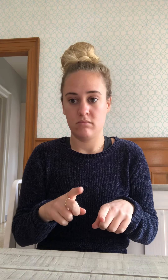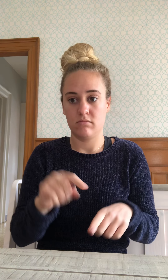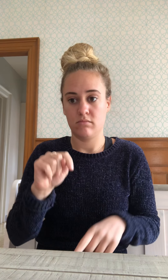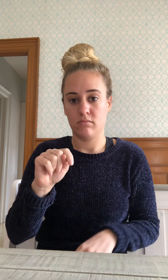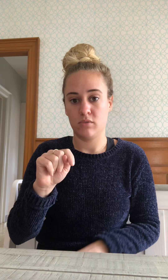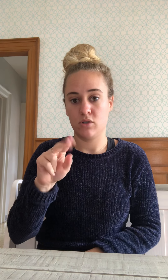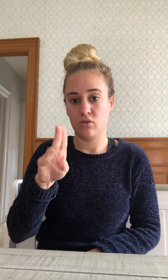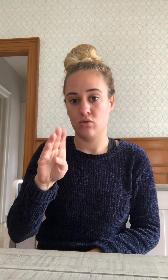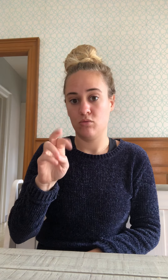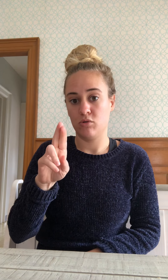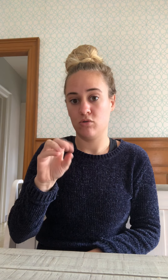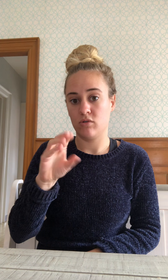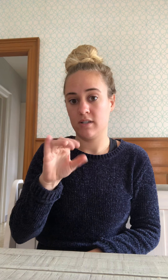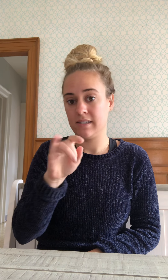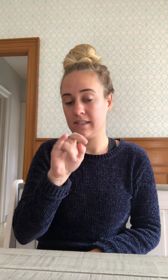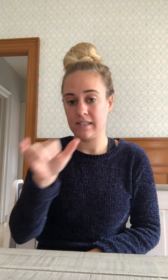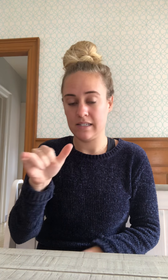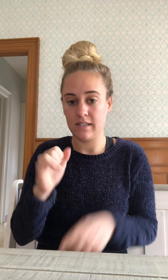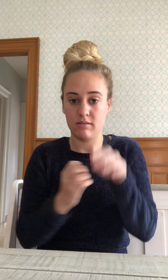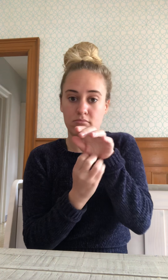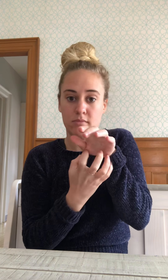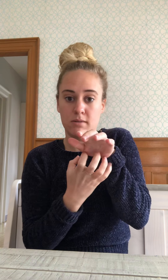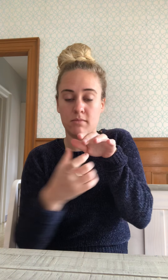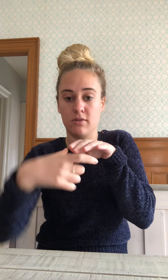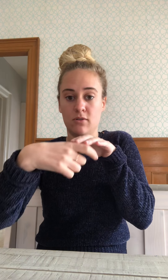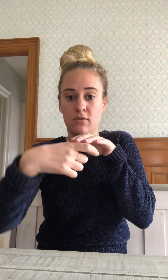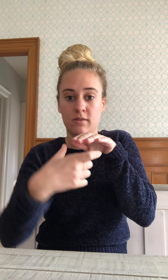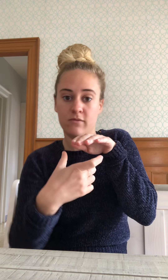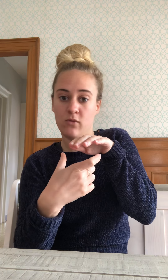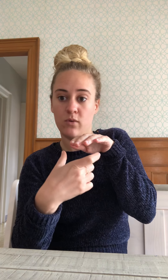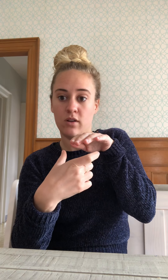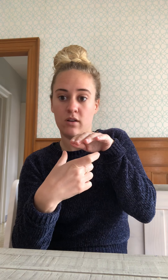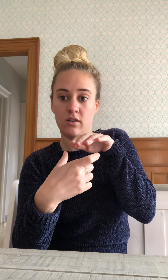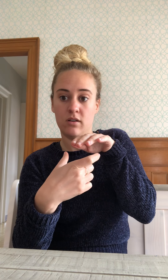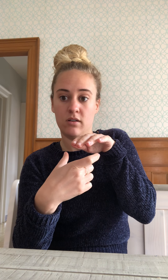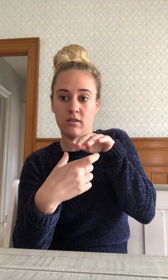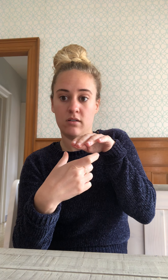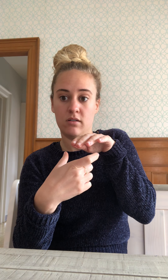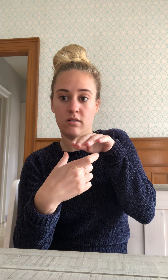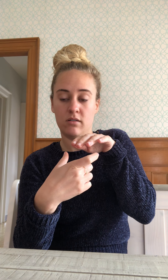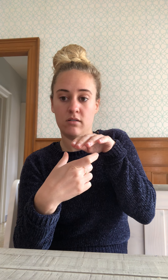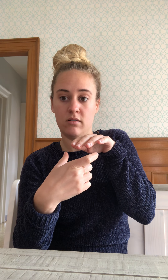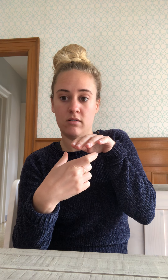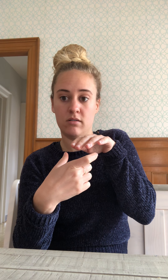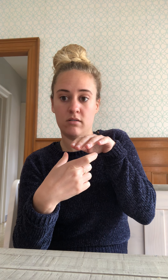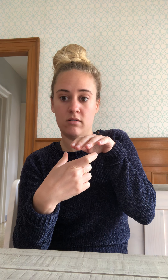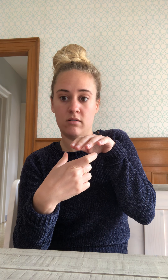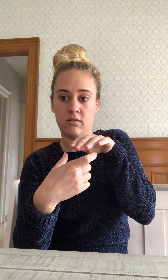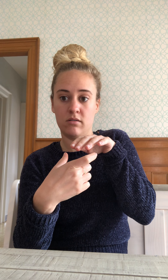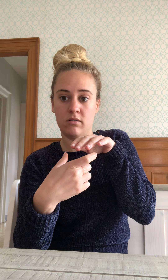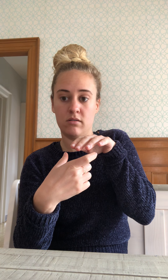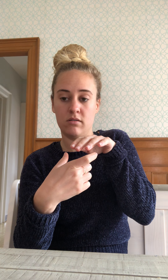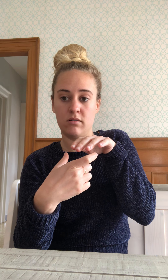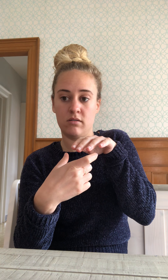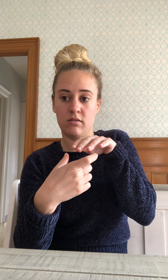first the denture tips forward because of forces on the anterior. Then the back of the denture